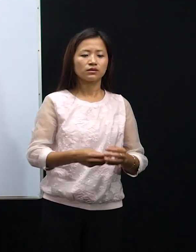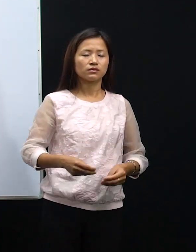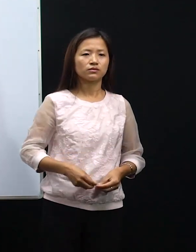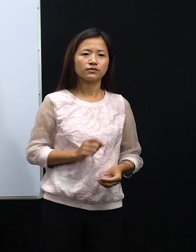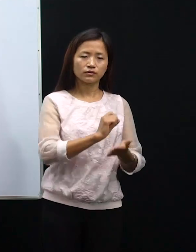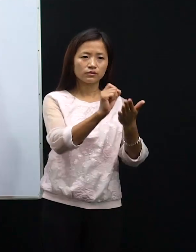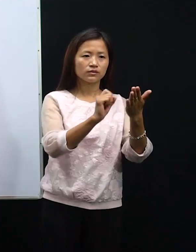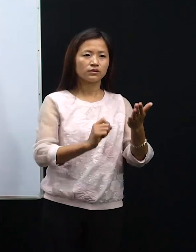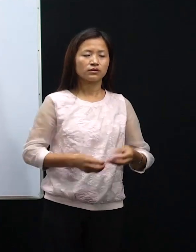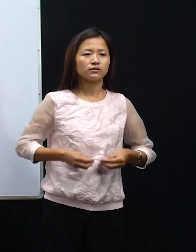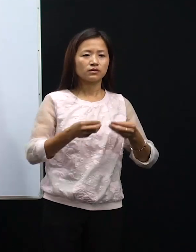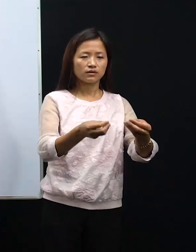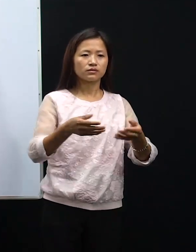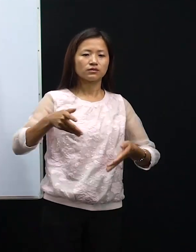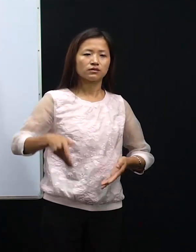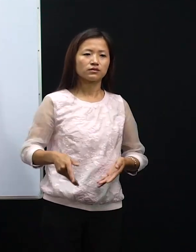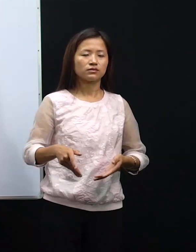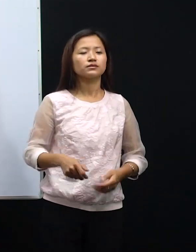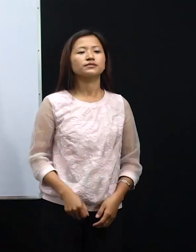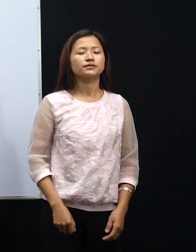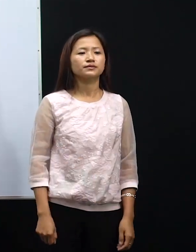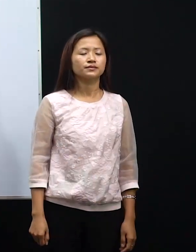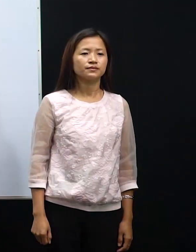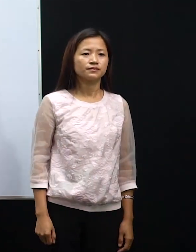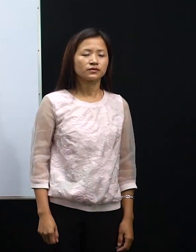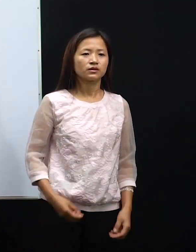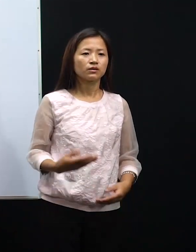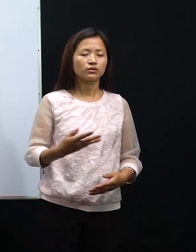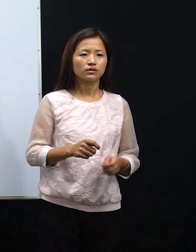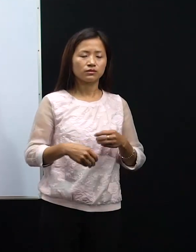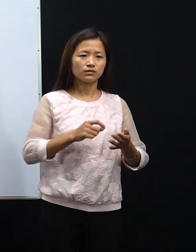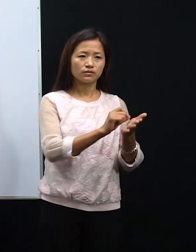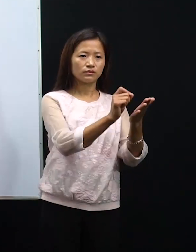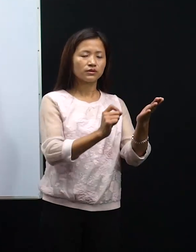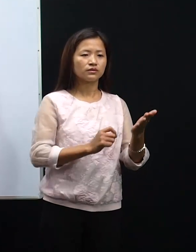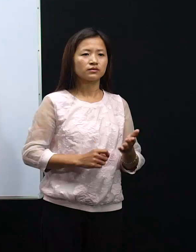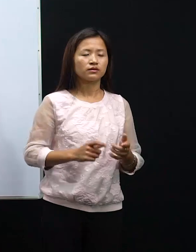is. So this is how you will be adding algebraic expressions.